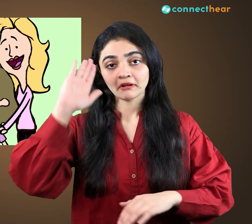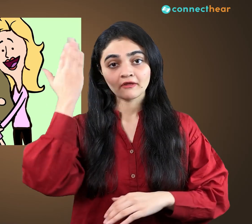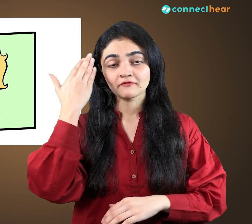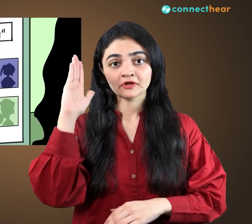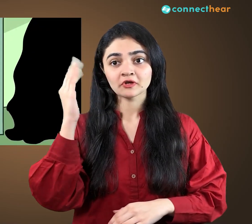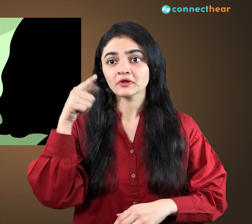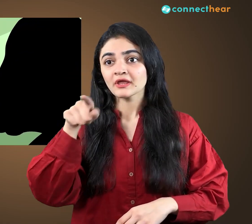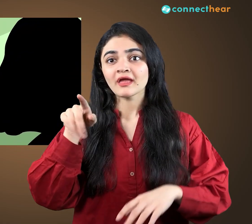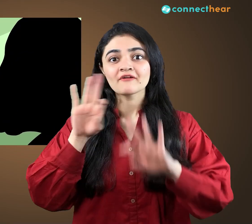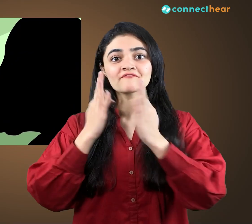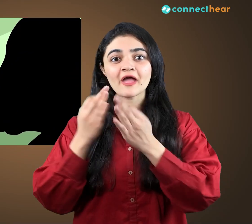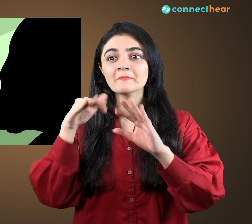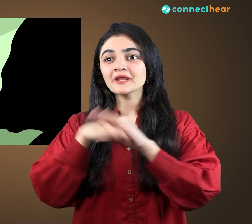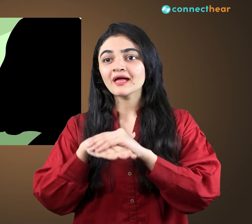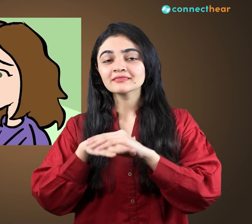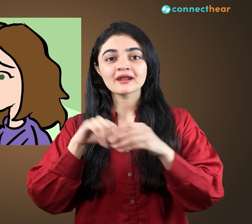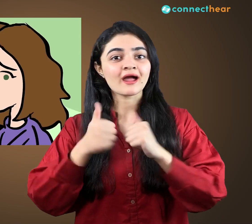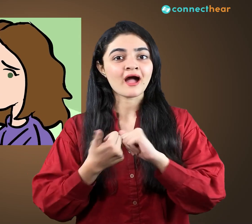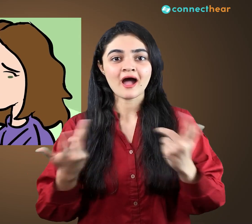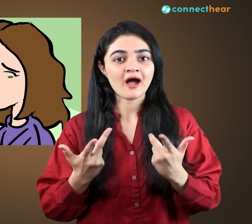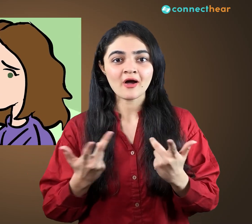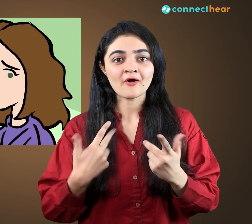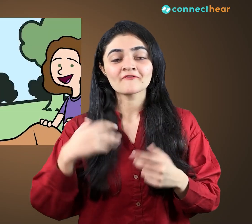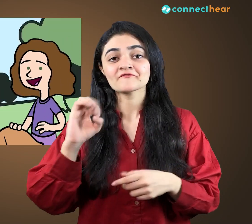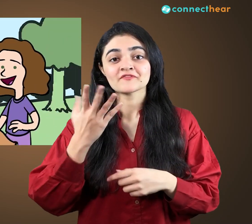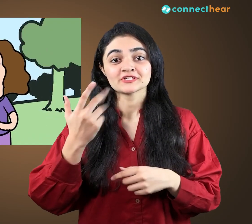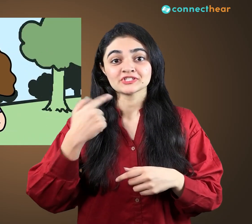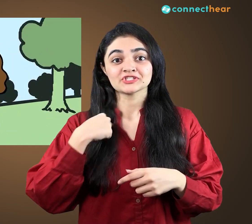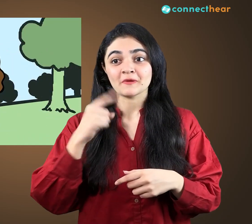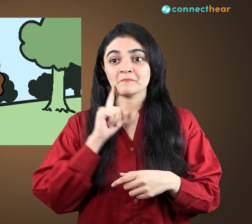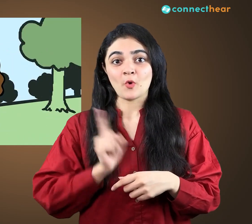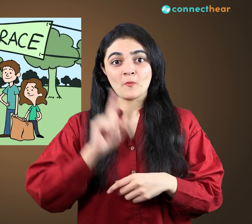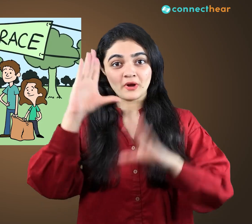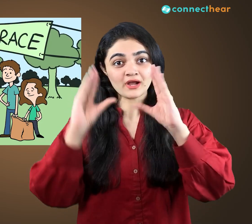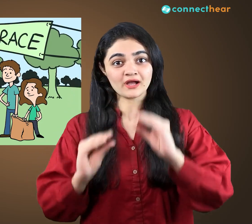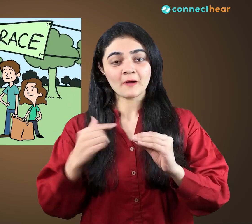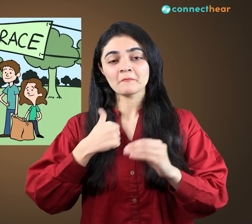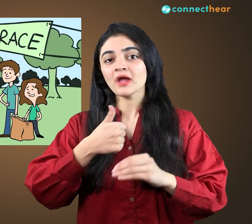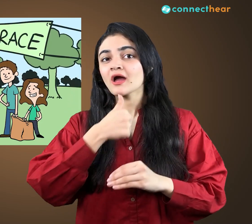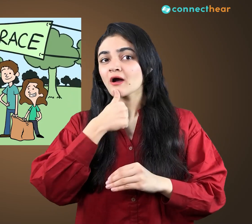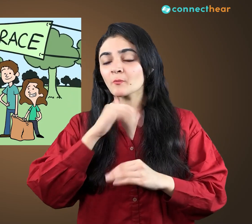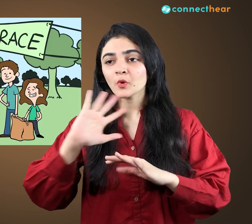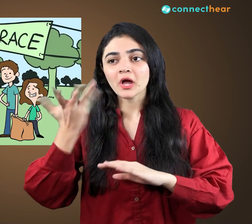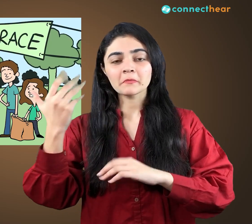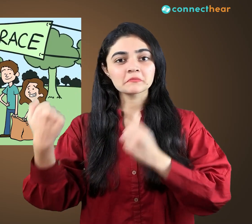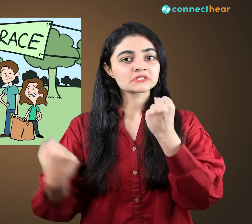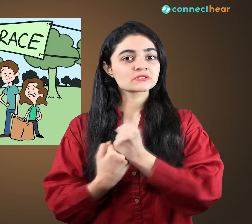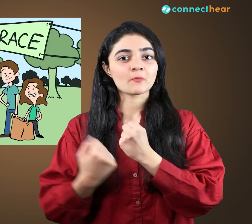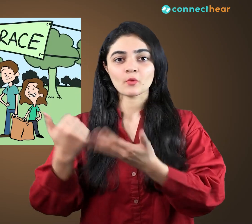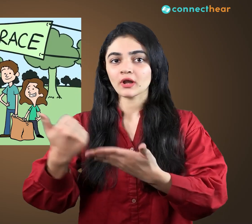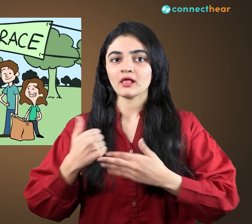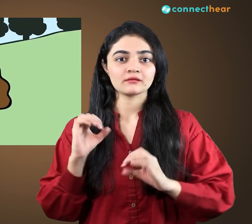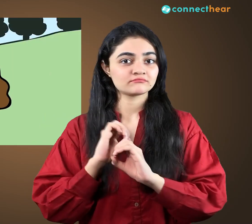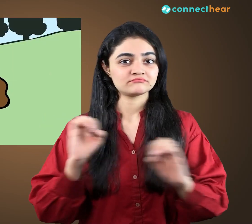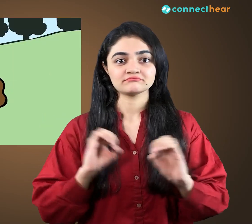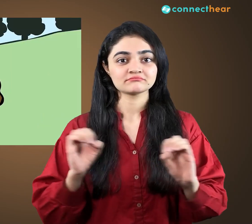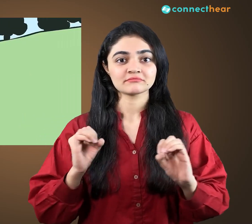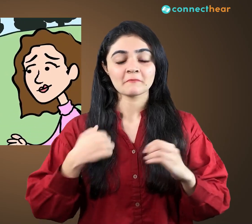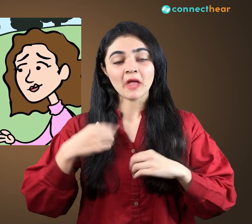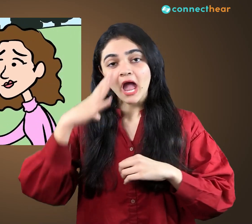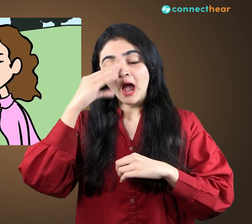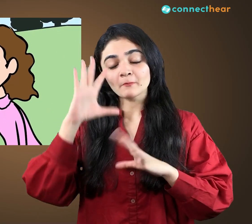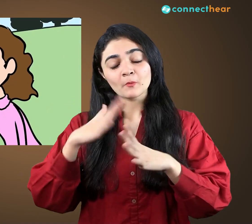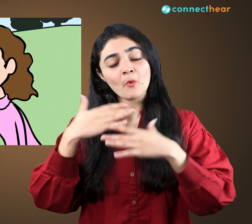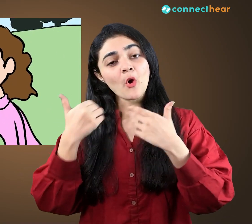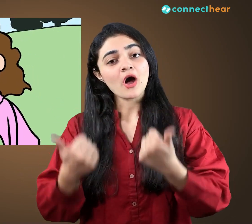I never knew what it was like to have a normal family. Because ever since I was young, I had a father who was never there for me. I have a